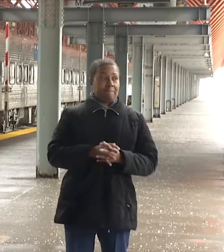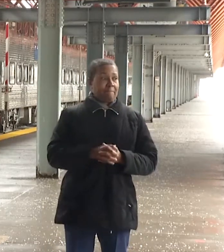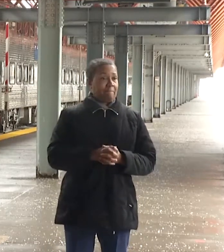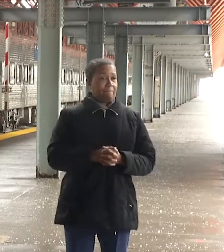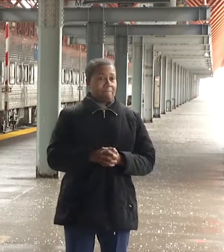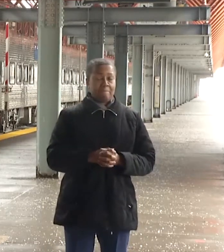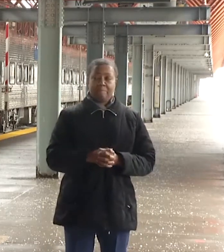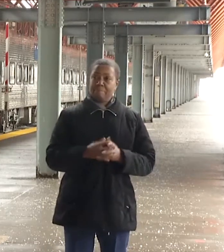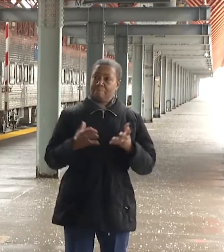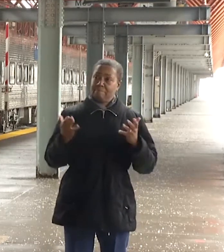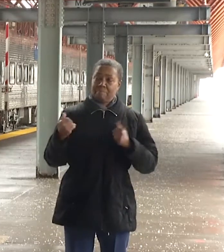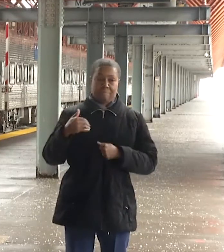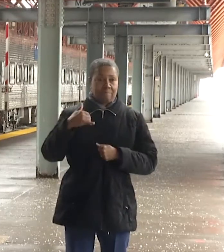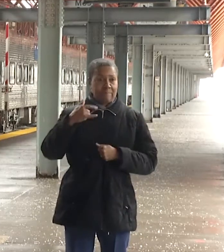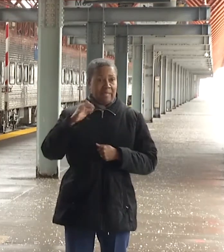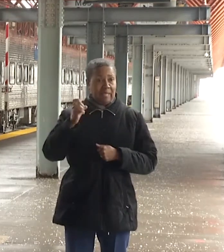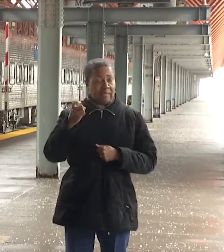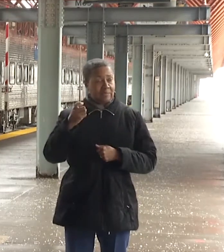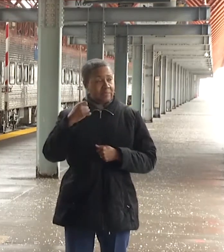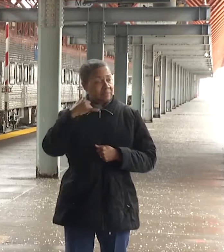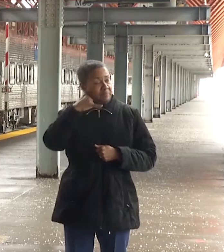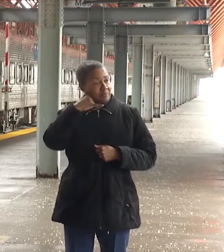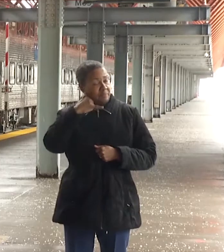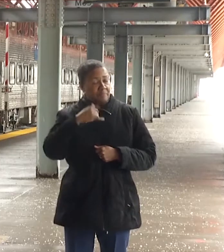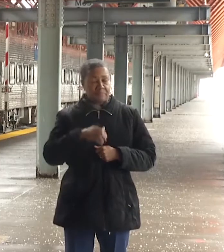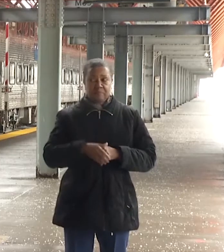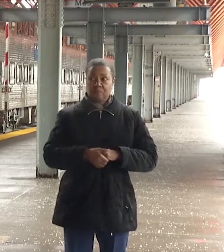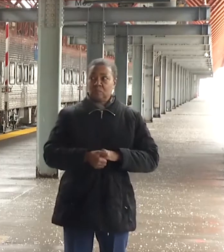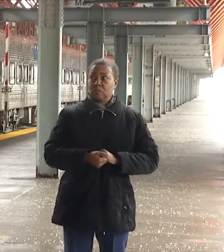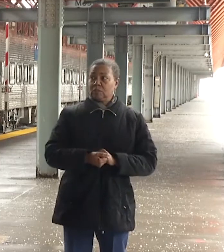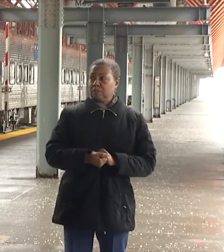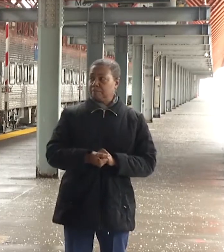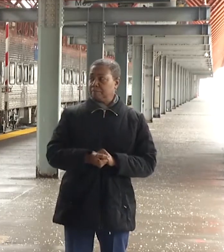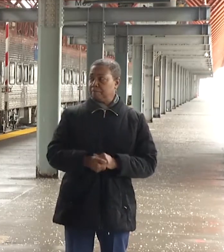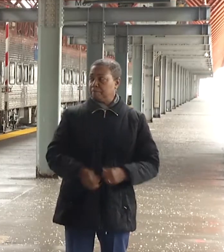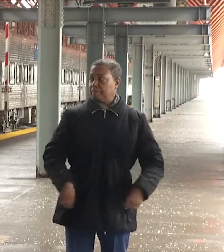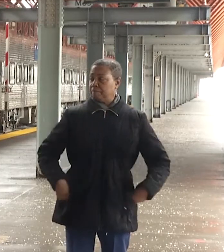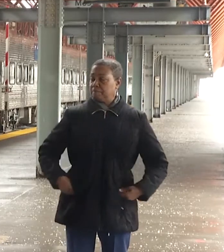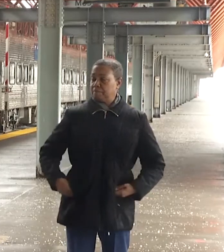Yes, go ahead, Alex. Good morning.